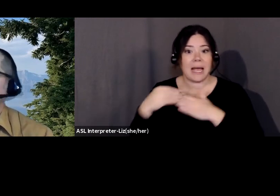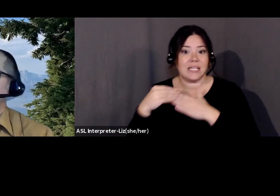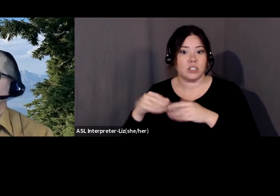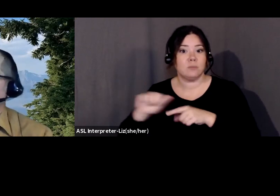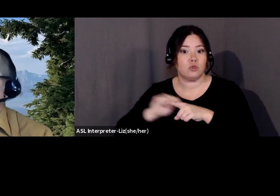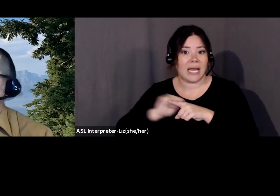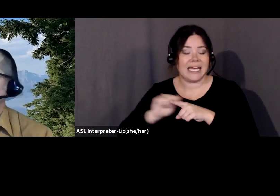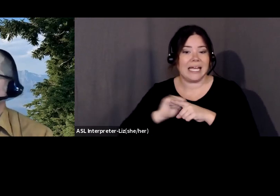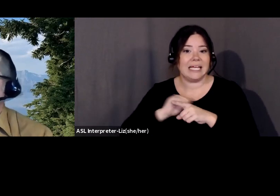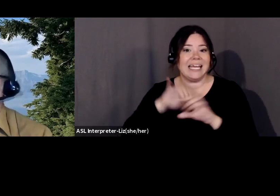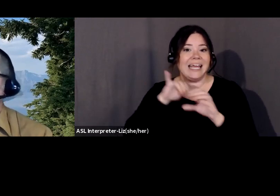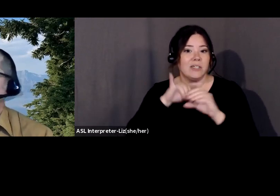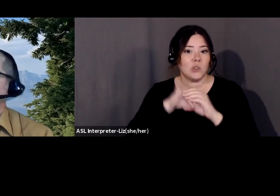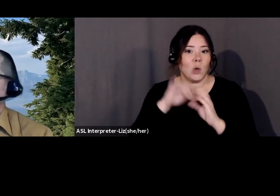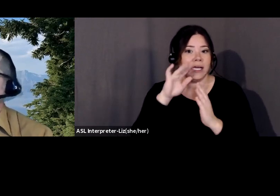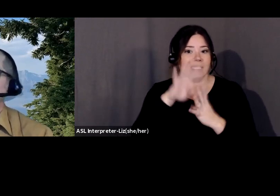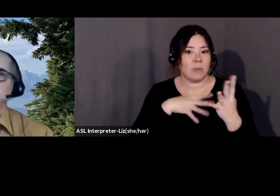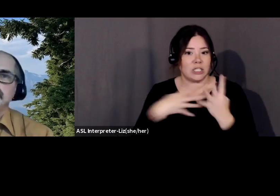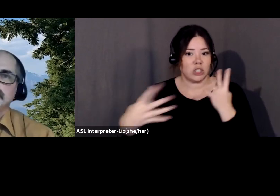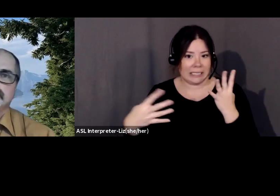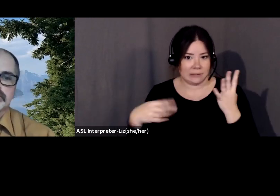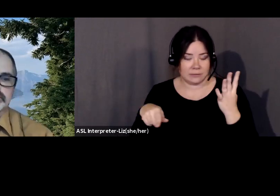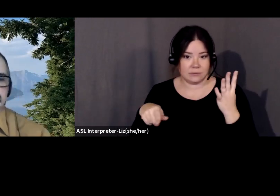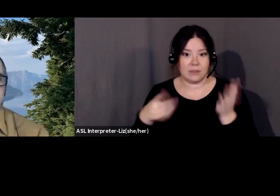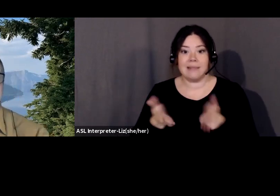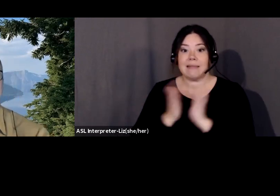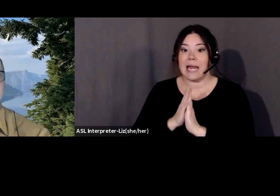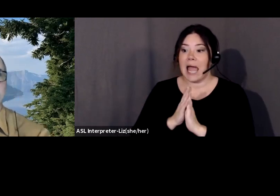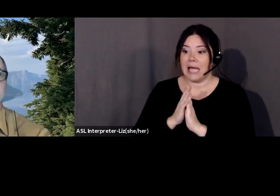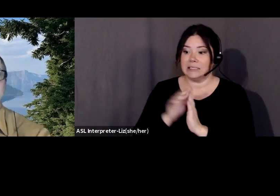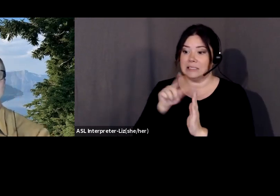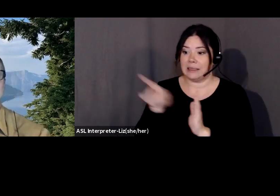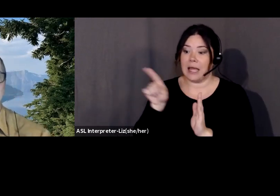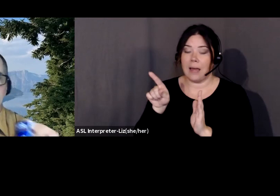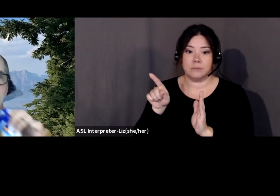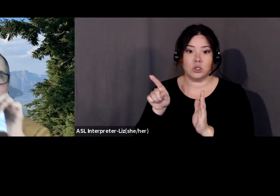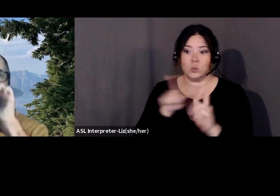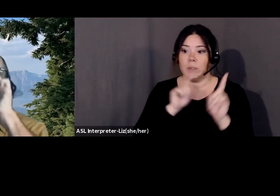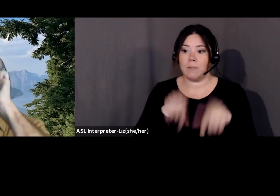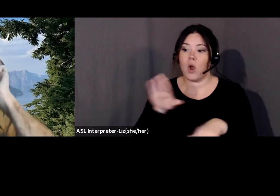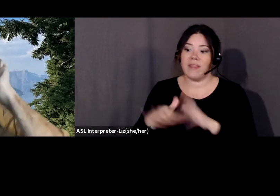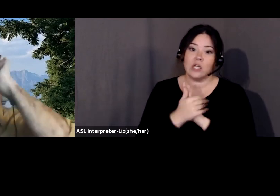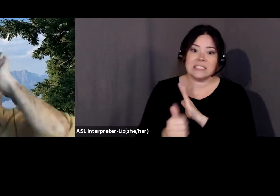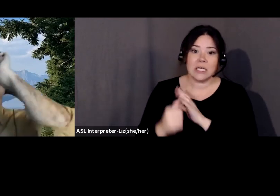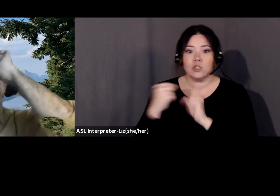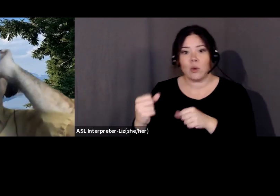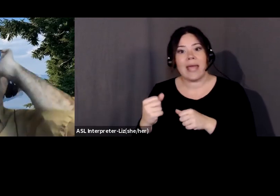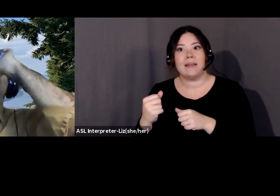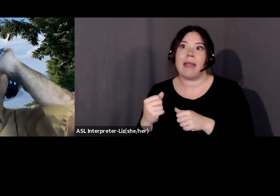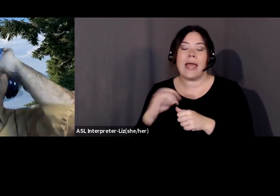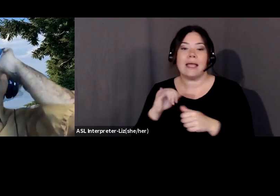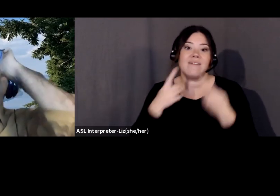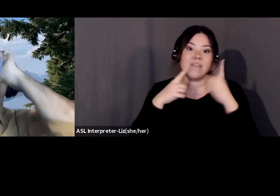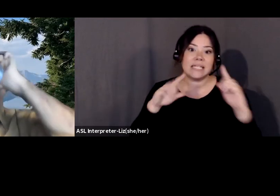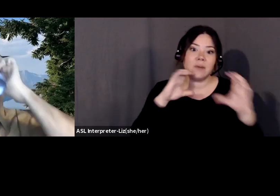spreadsheet. The leadership section asks members to self-report skills and strengths. For example, effective communicator, preparing reports,